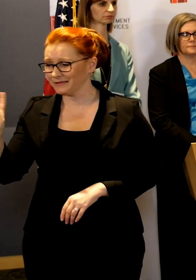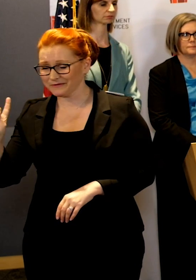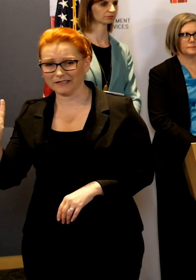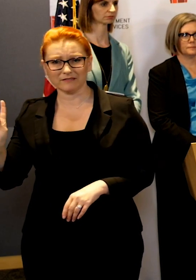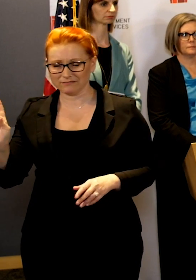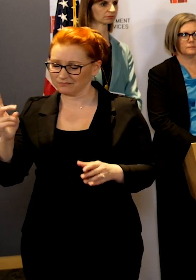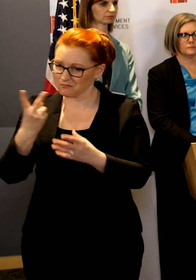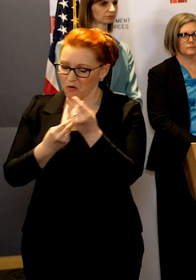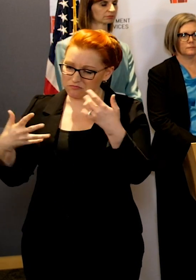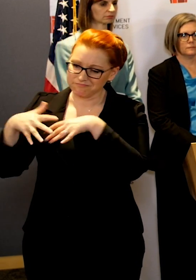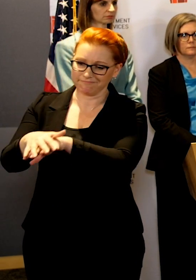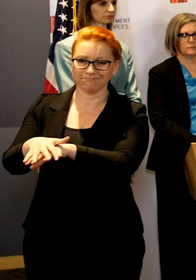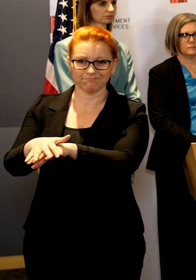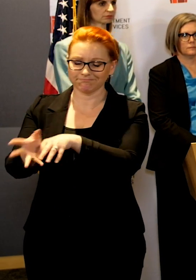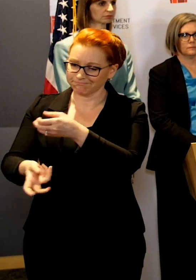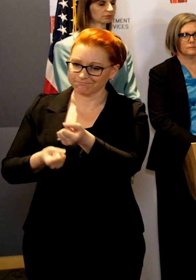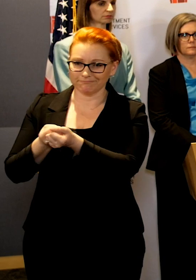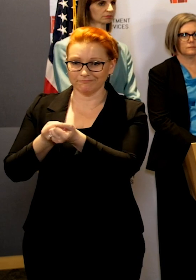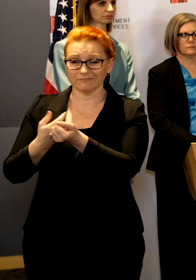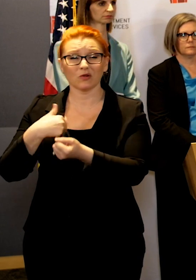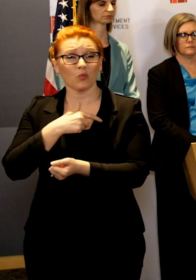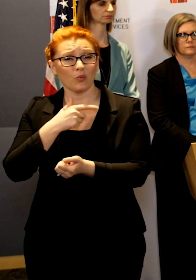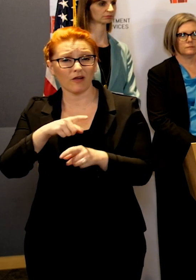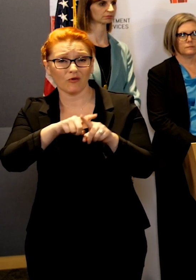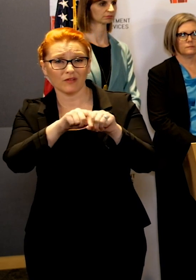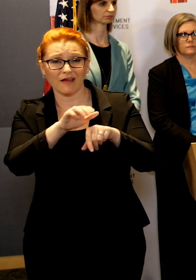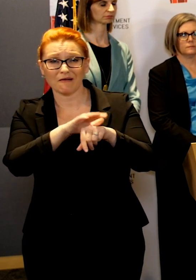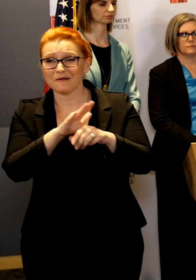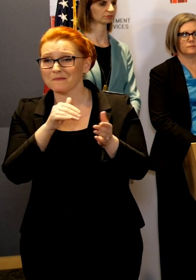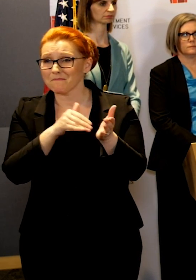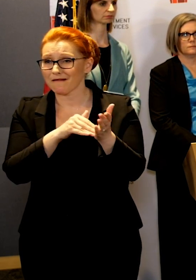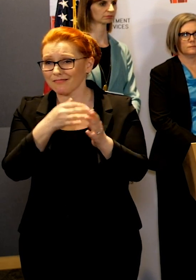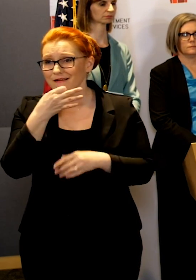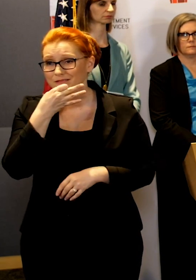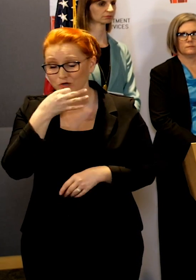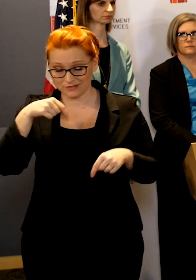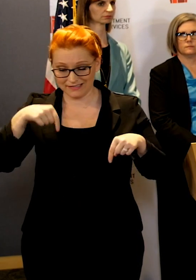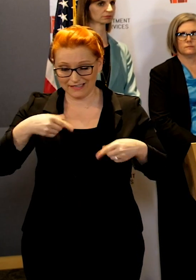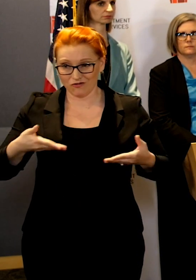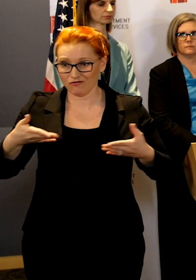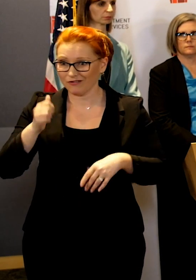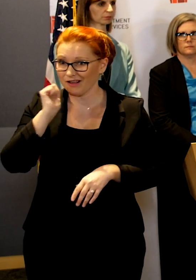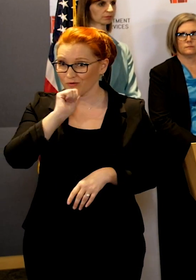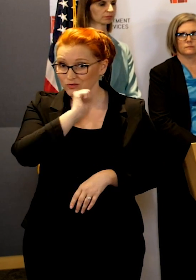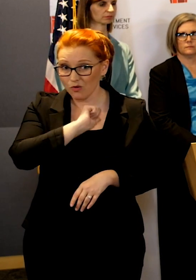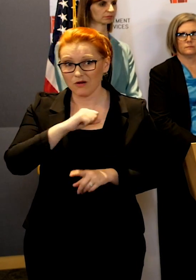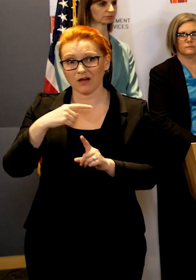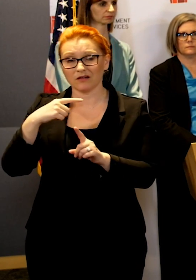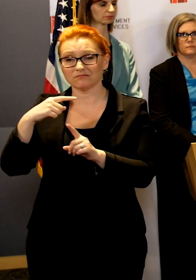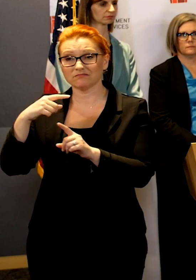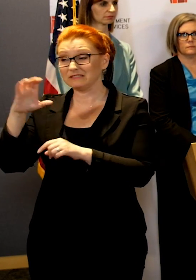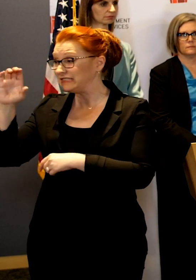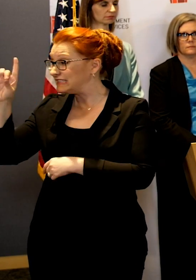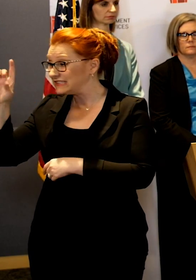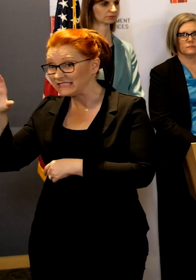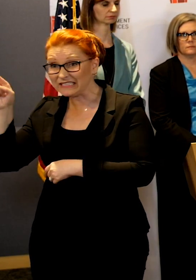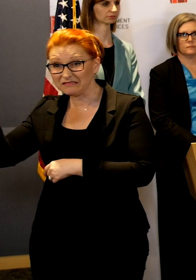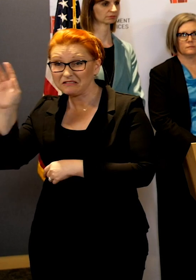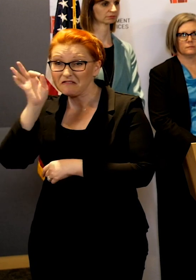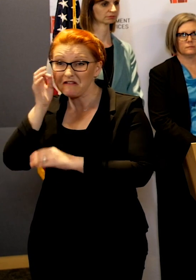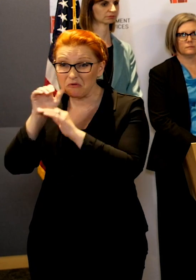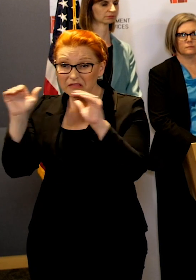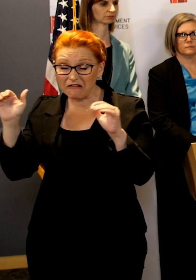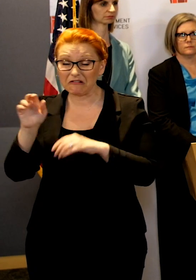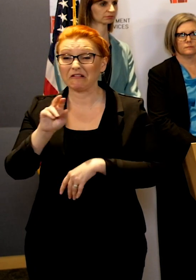nonpartisan. We're relying on the medical experts, both here in Arizona, at the CDC, and